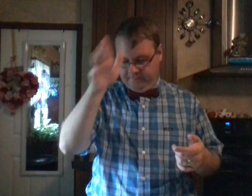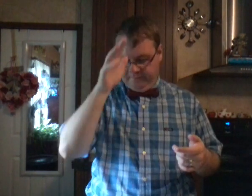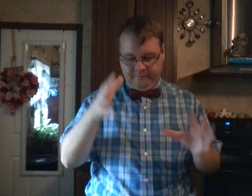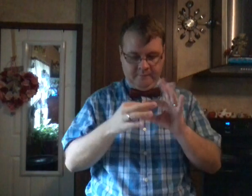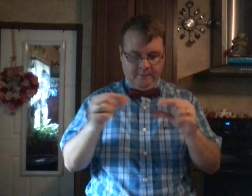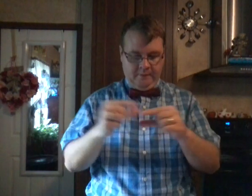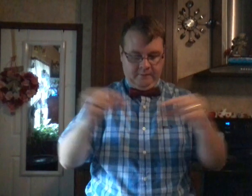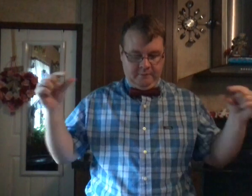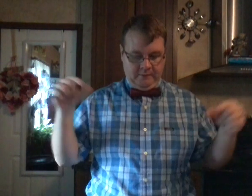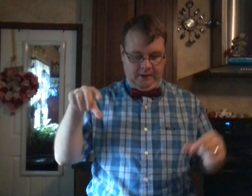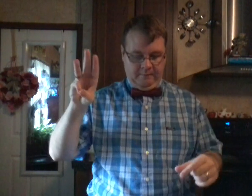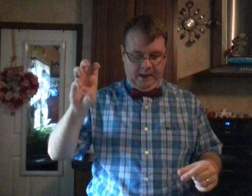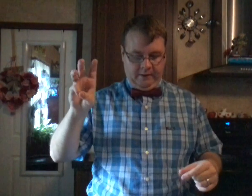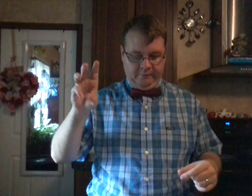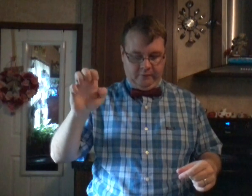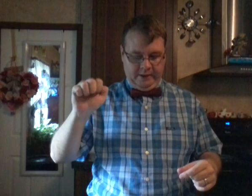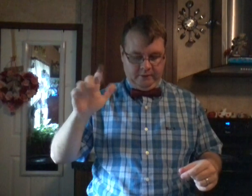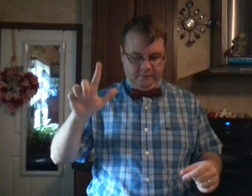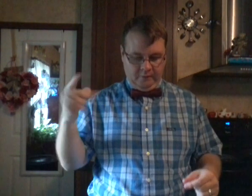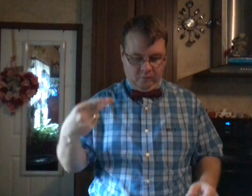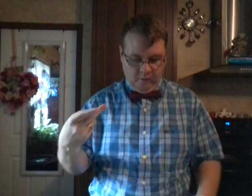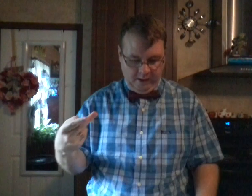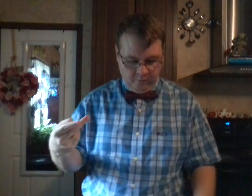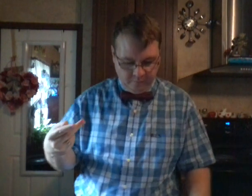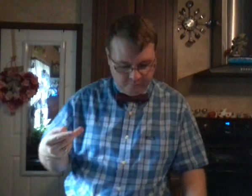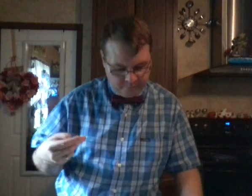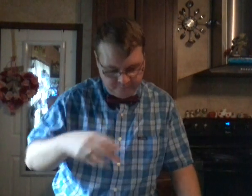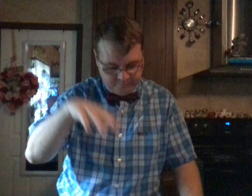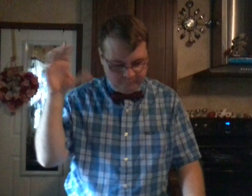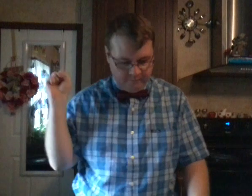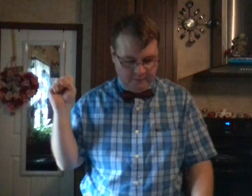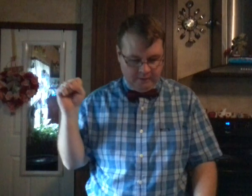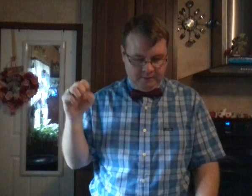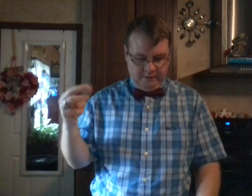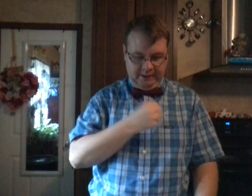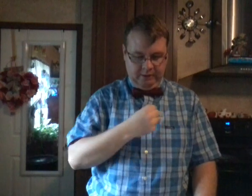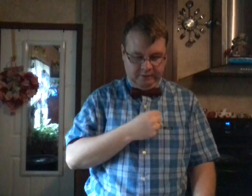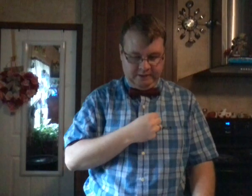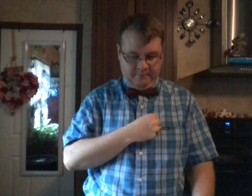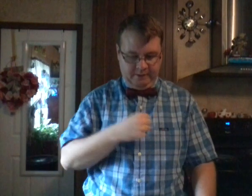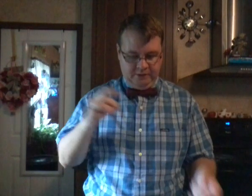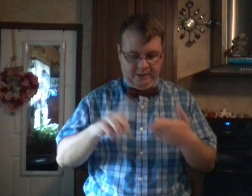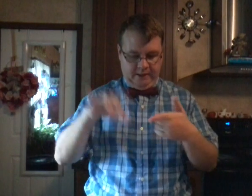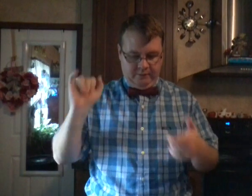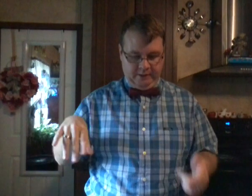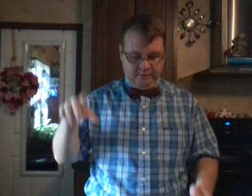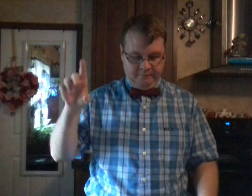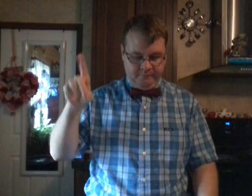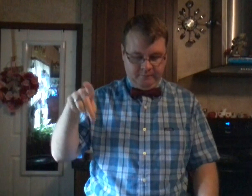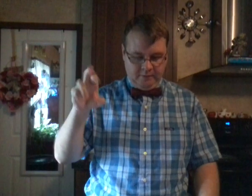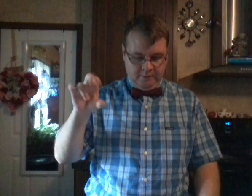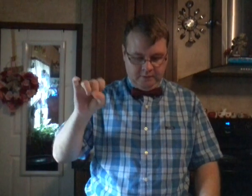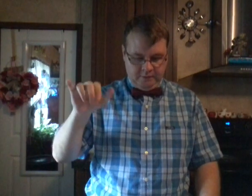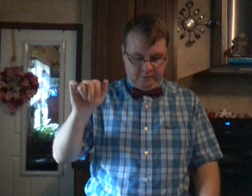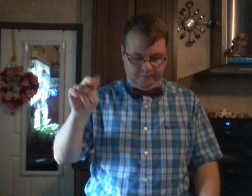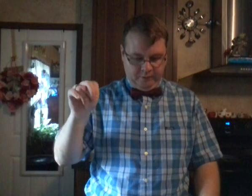a man of great wealth. And he was a missionary to the